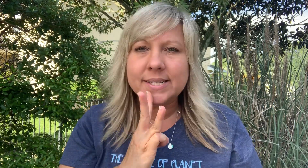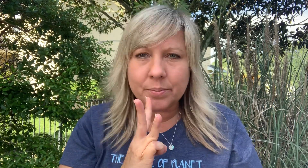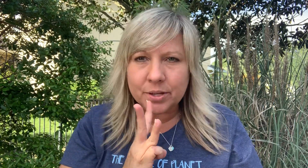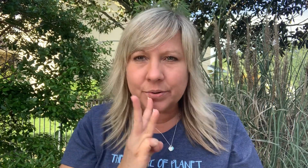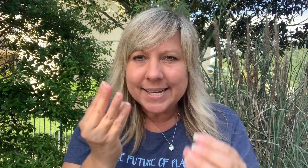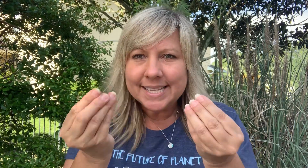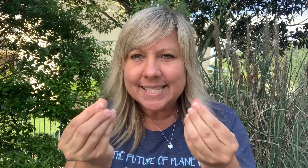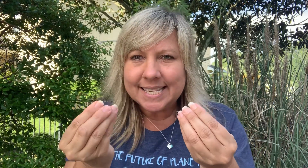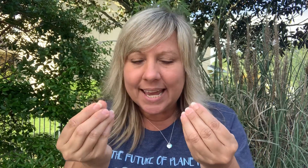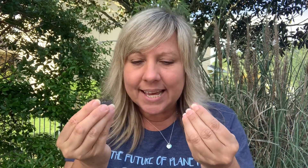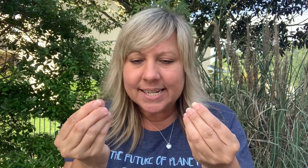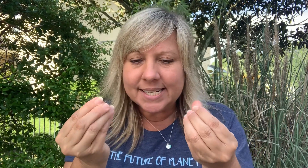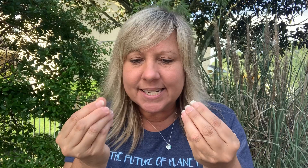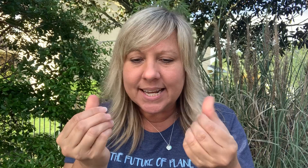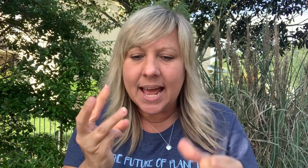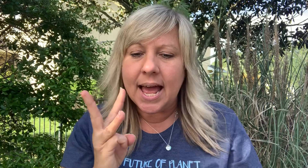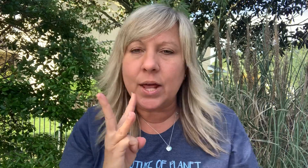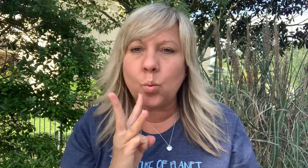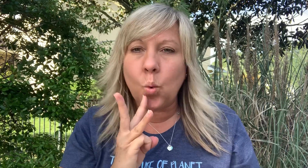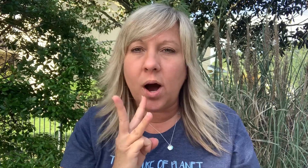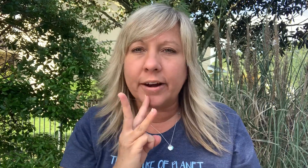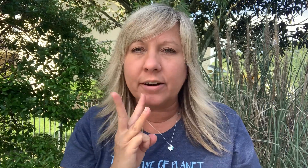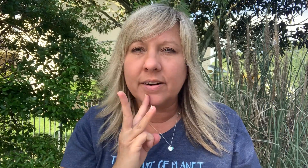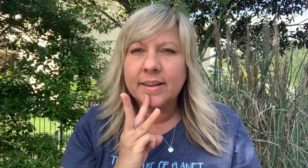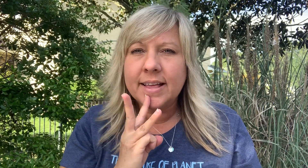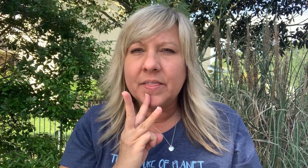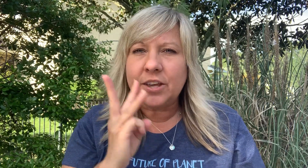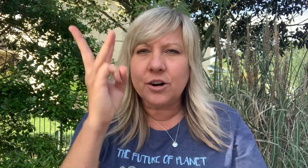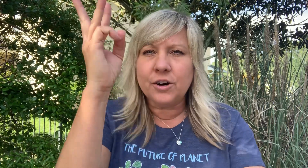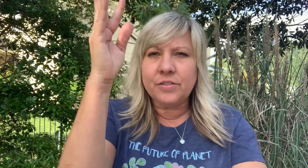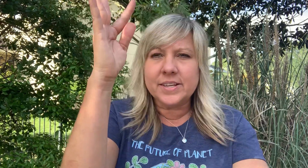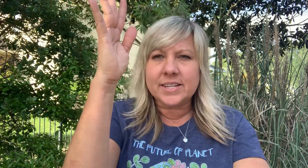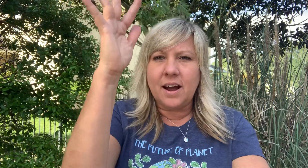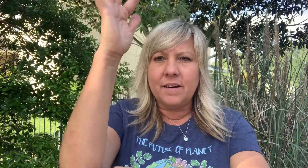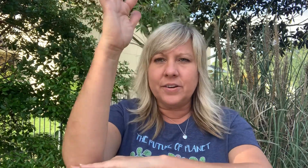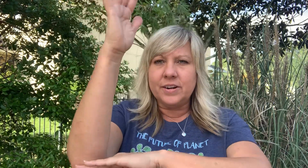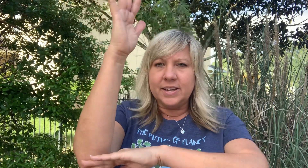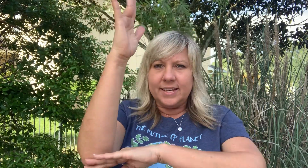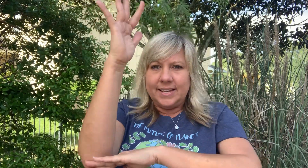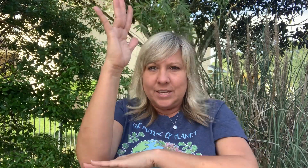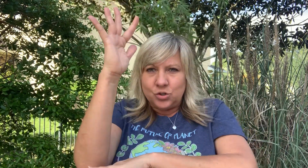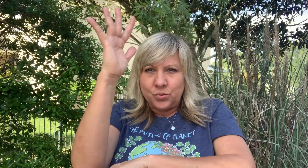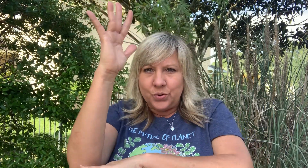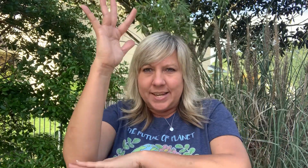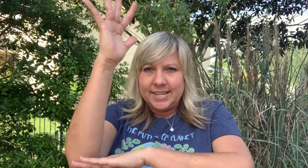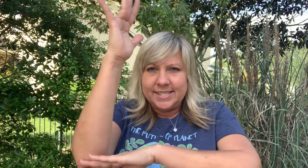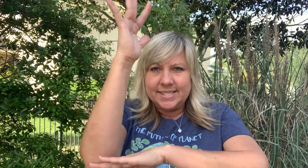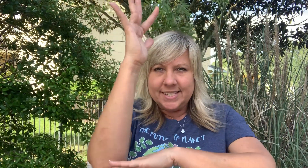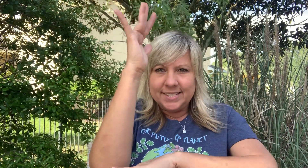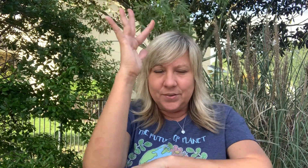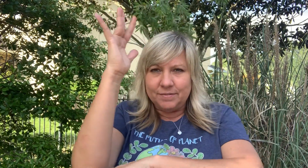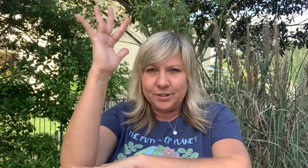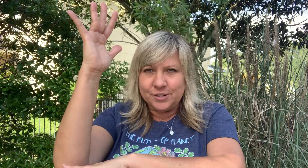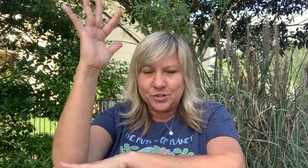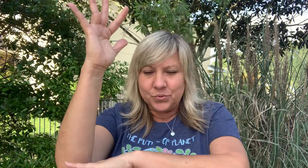W. Sand and water. The Earth is covered in trees. We've learned